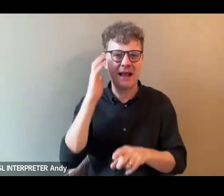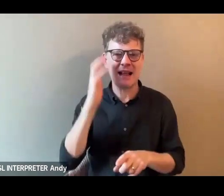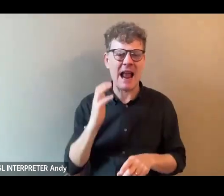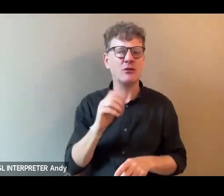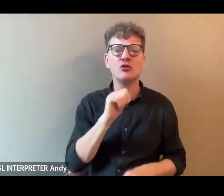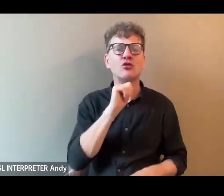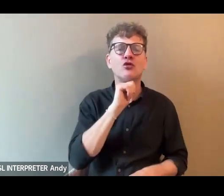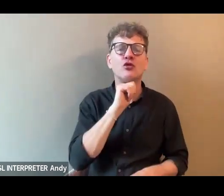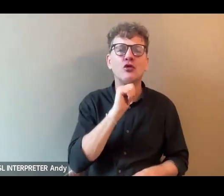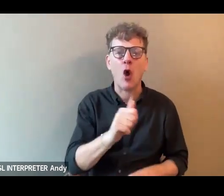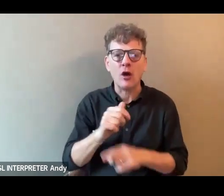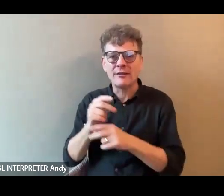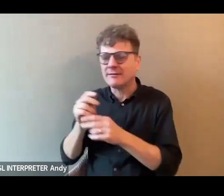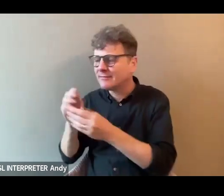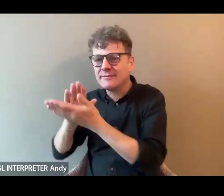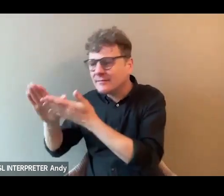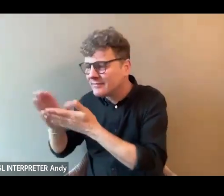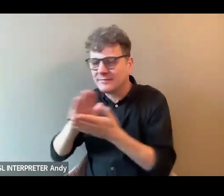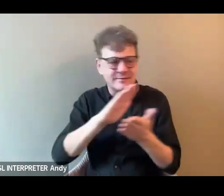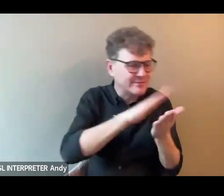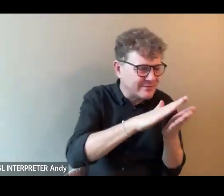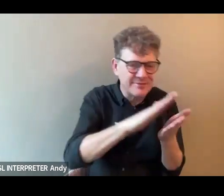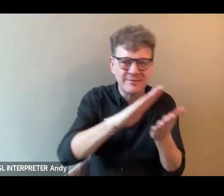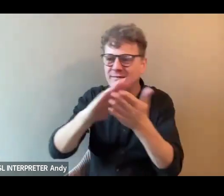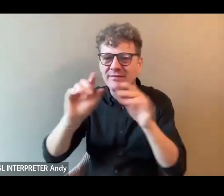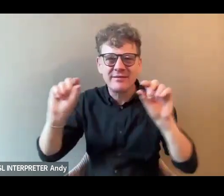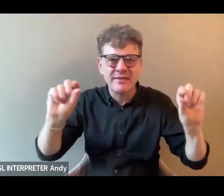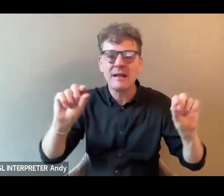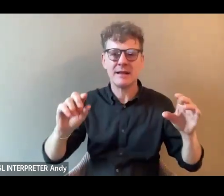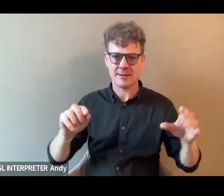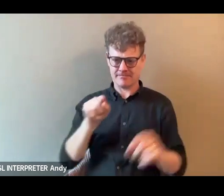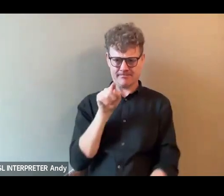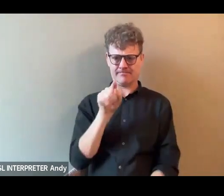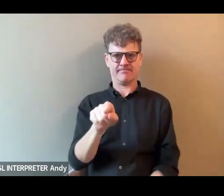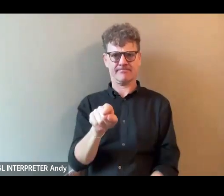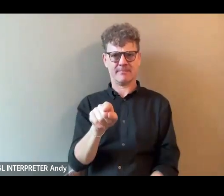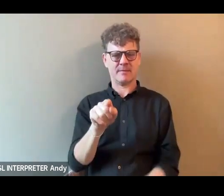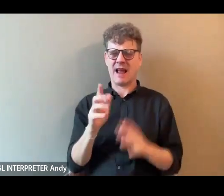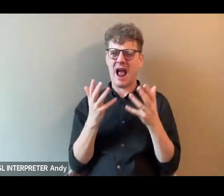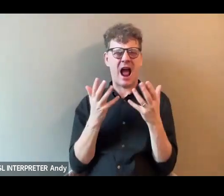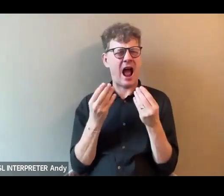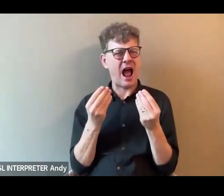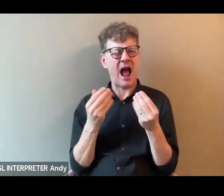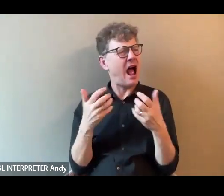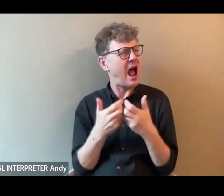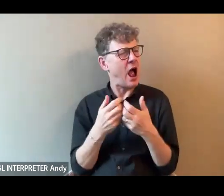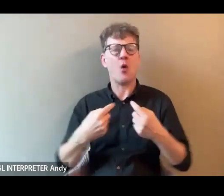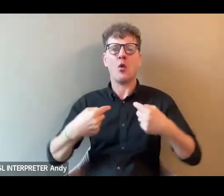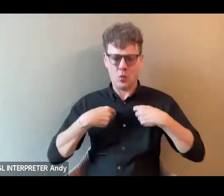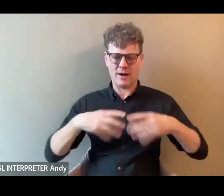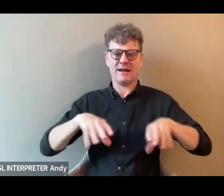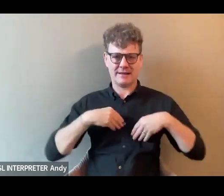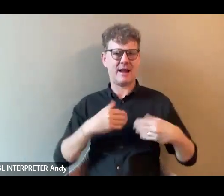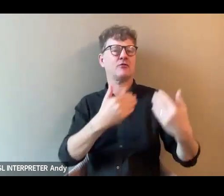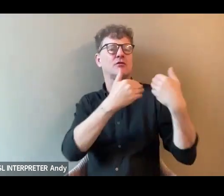the edges, but that we actually think, how do we personally take some responsibility for making a difference in a